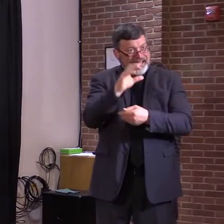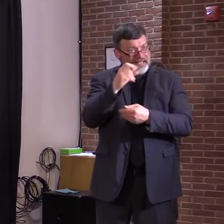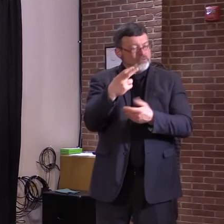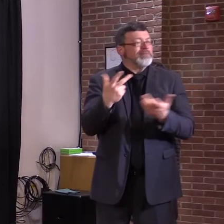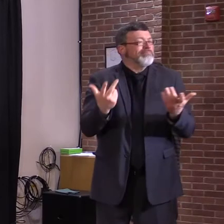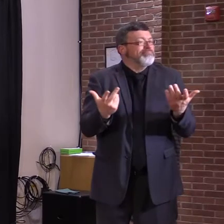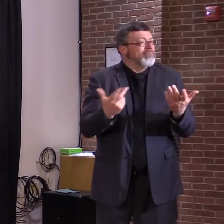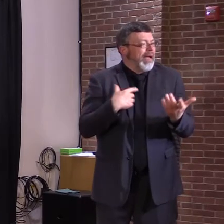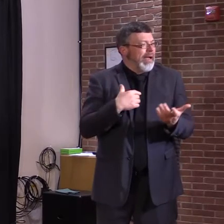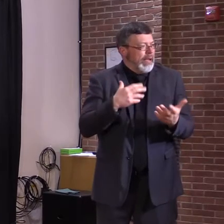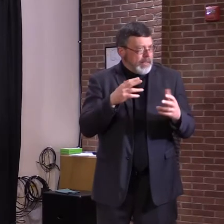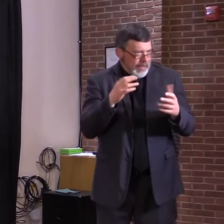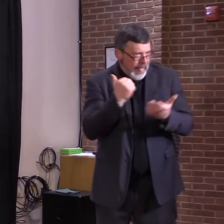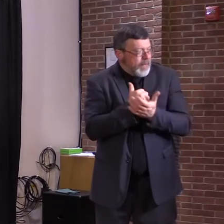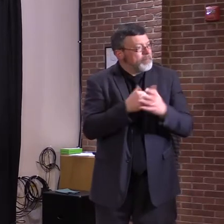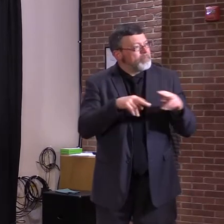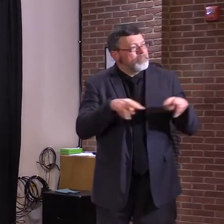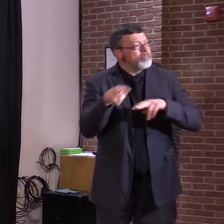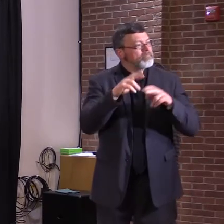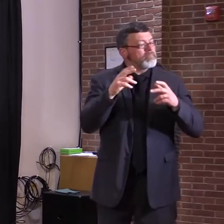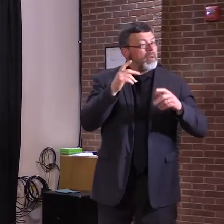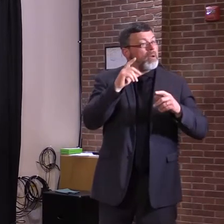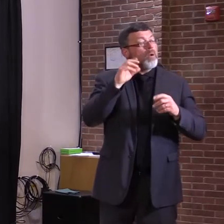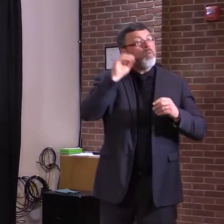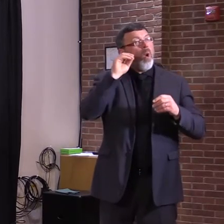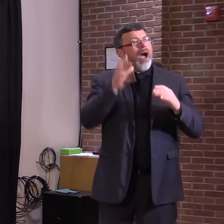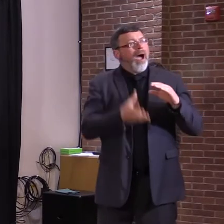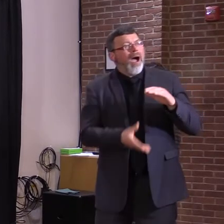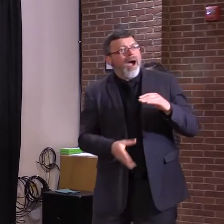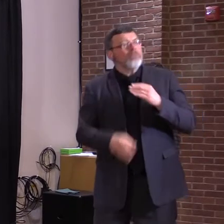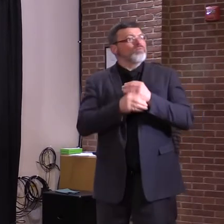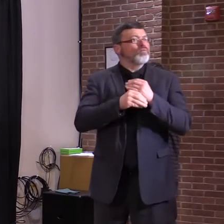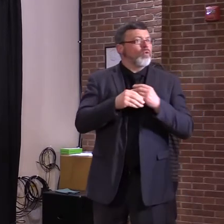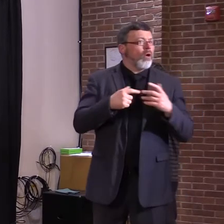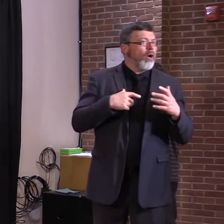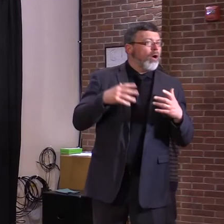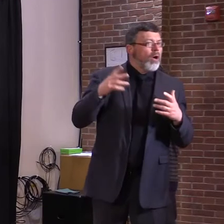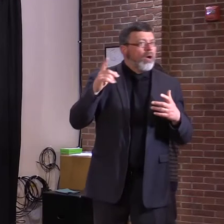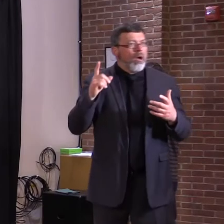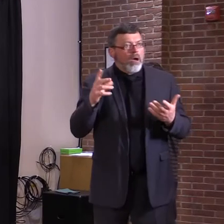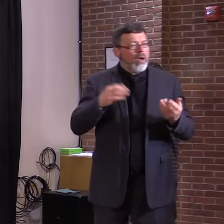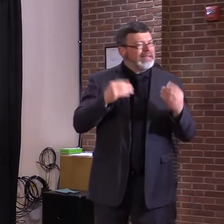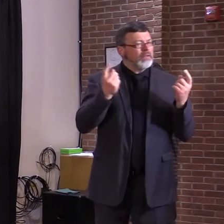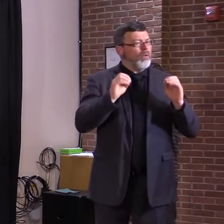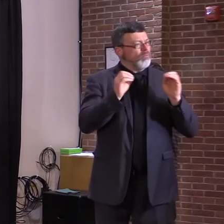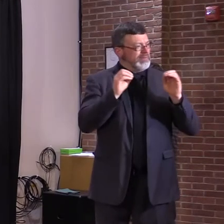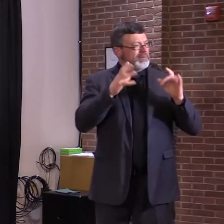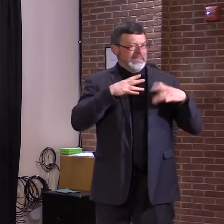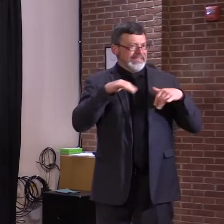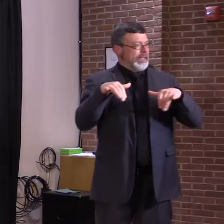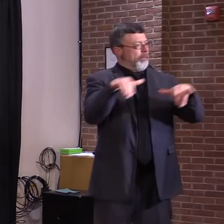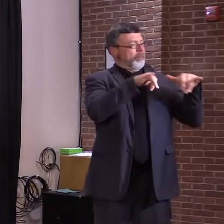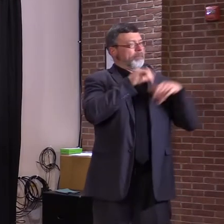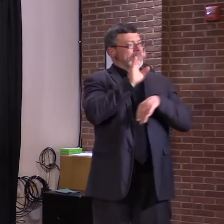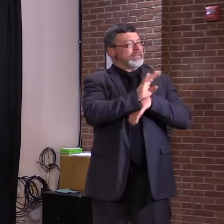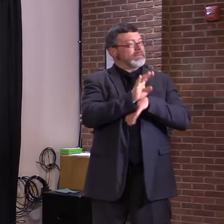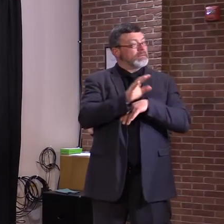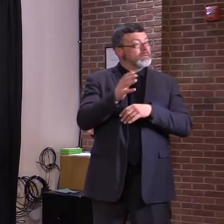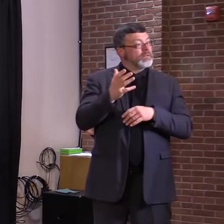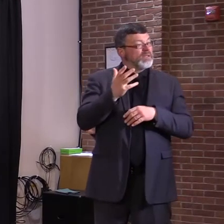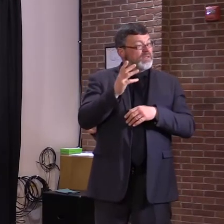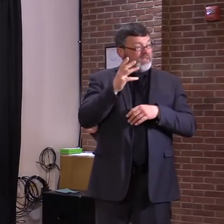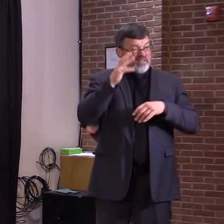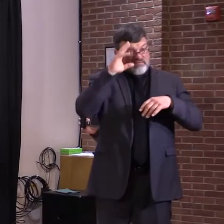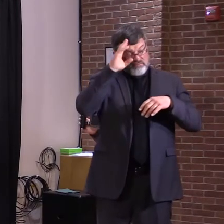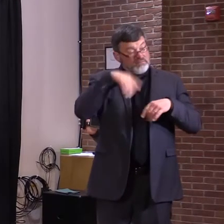course, our retail cannabis industry is not yet functioning. So if and when any intelligence or information came